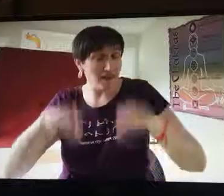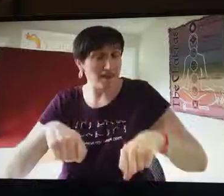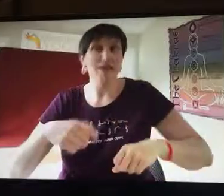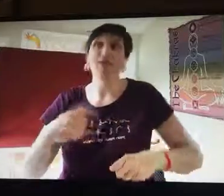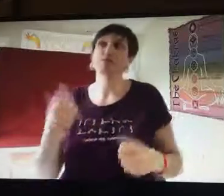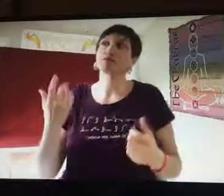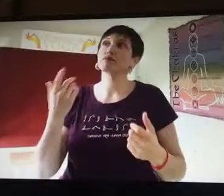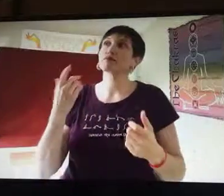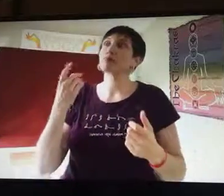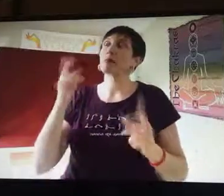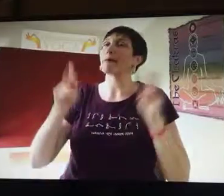For example,